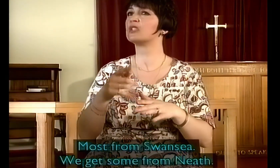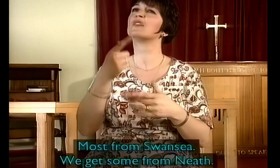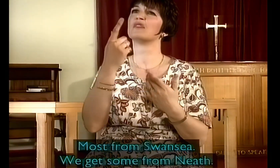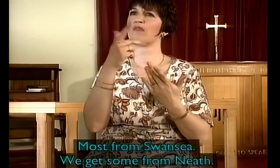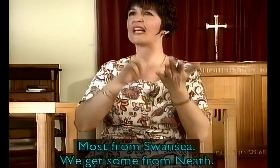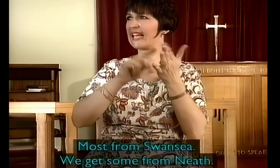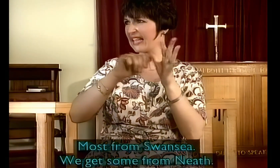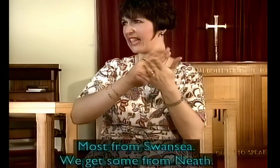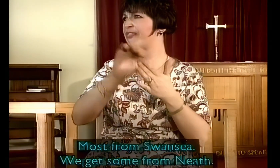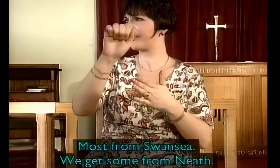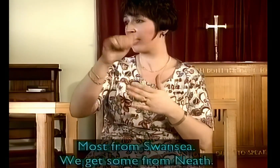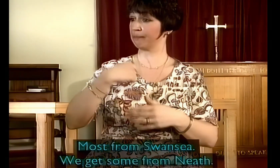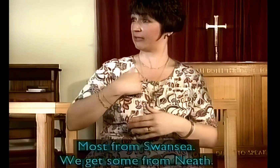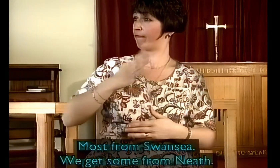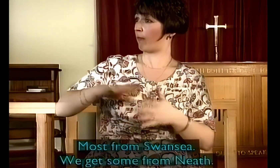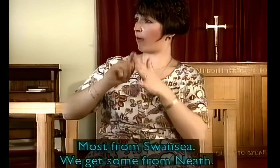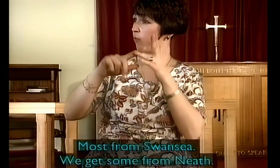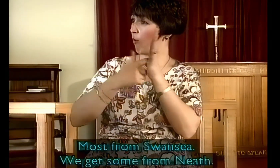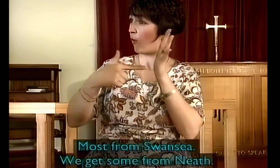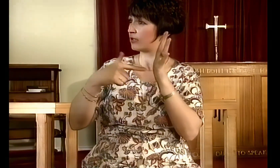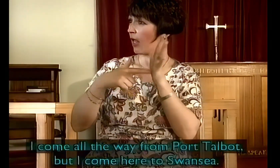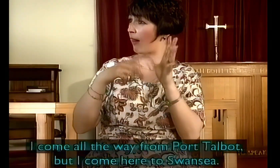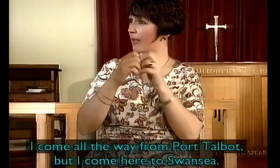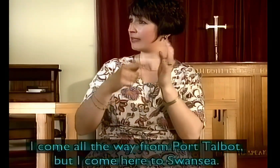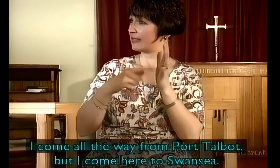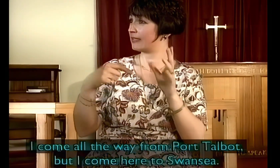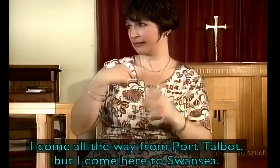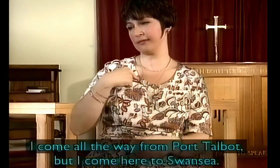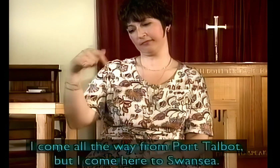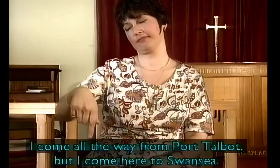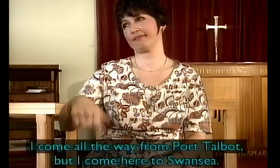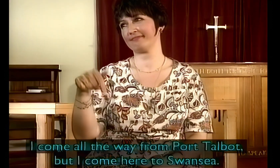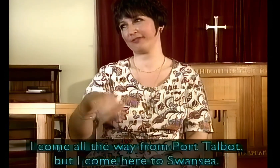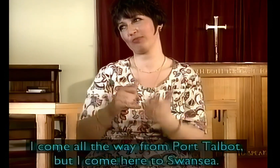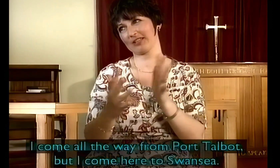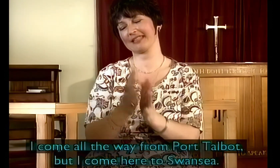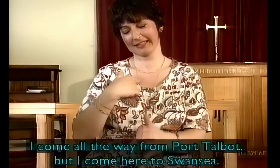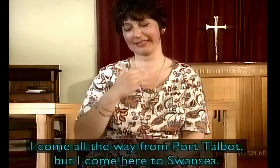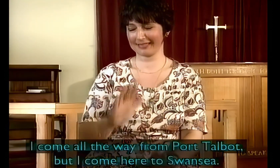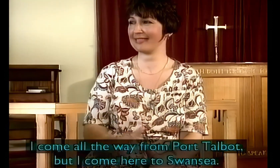from Swansea. We get some from Neath, and I come all the way from Port Talbot. I mean, I come here to Swansea.